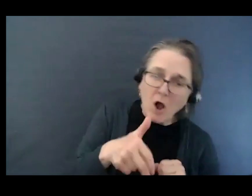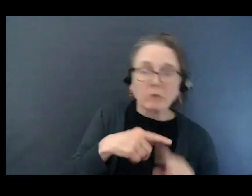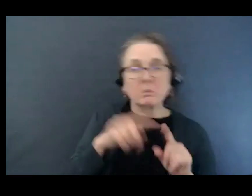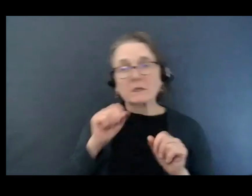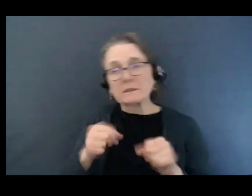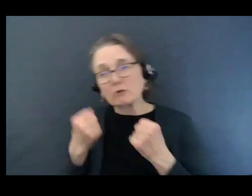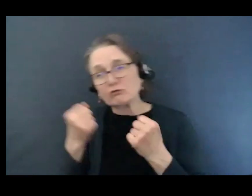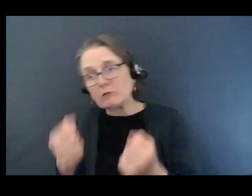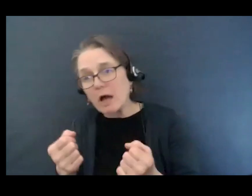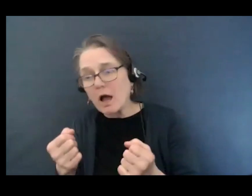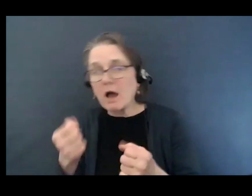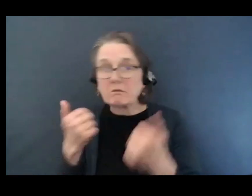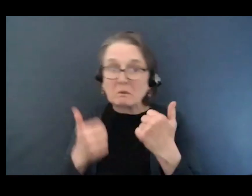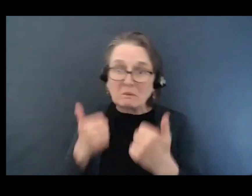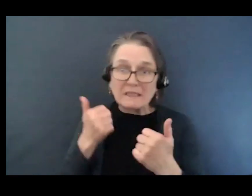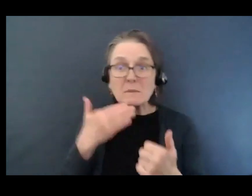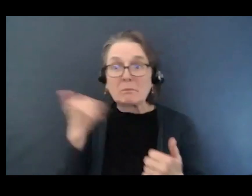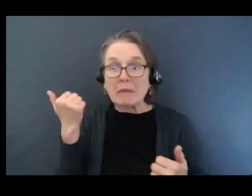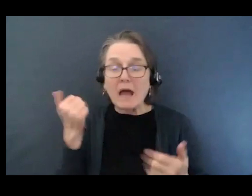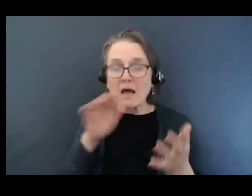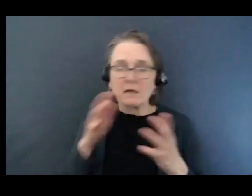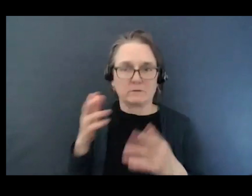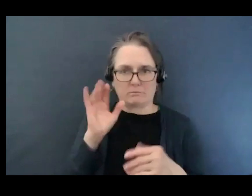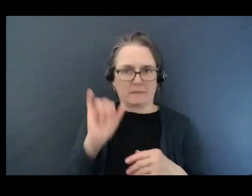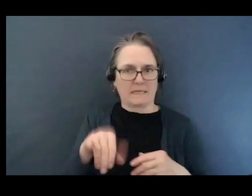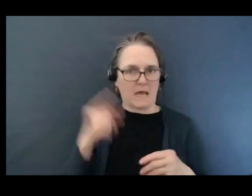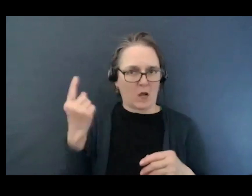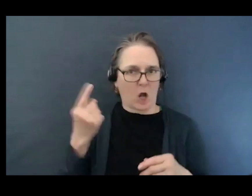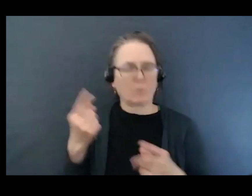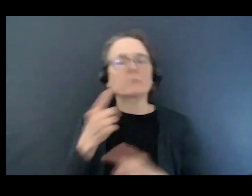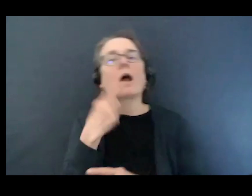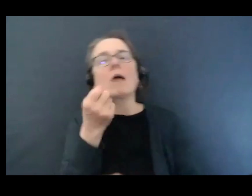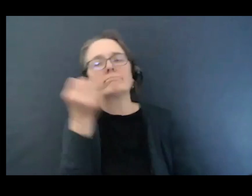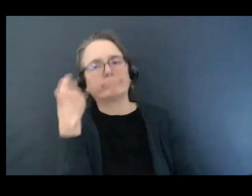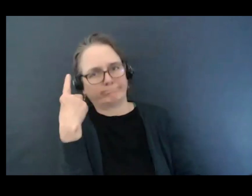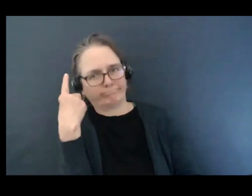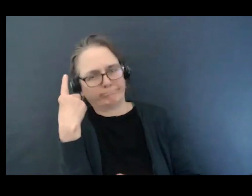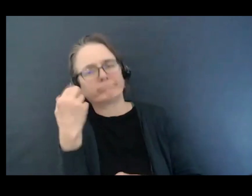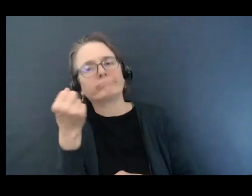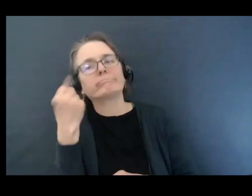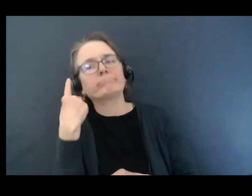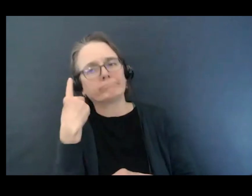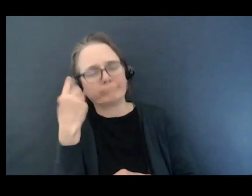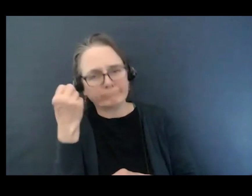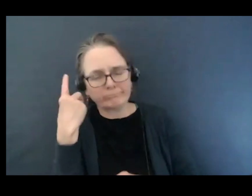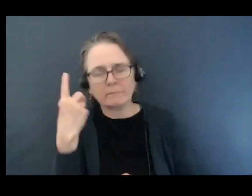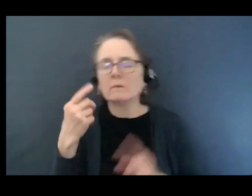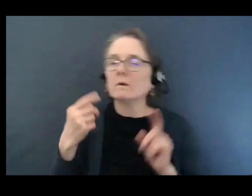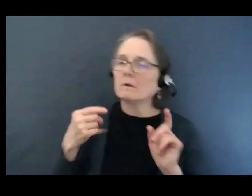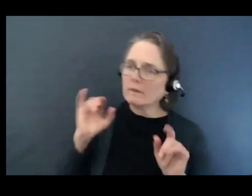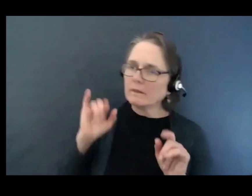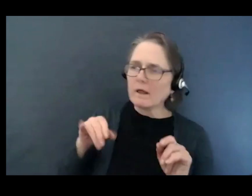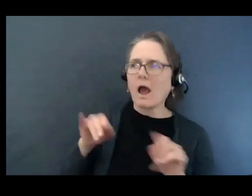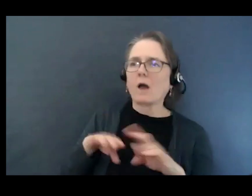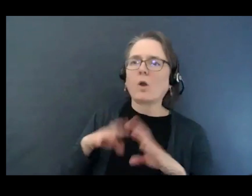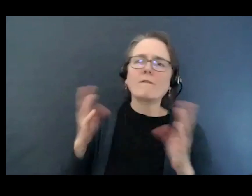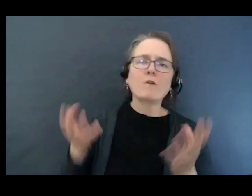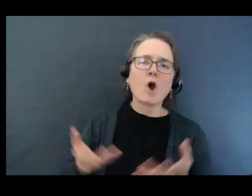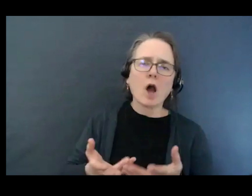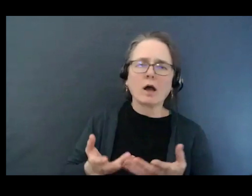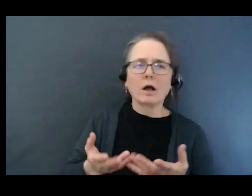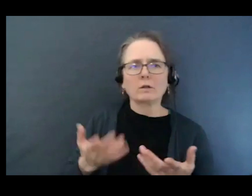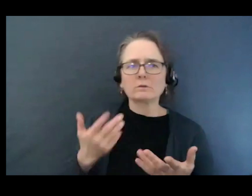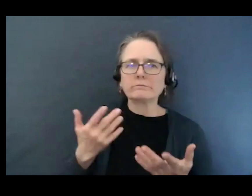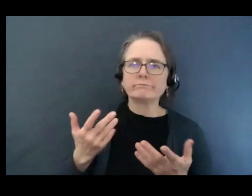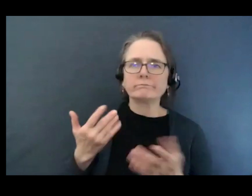like based on if you're low income. based on sort of the overall hassle factor. Got it. Right. So for the utility, so to